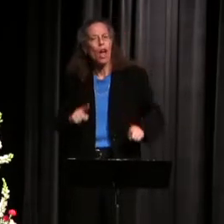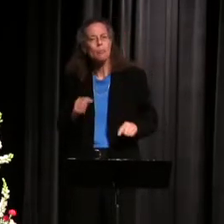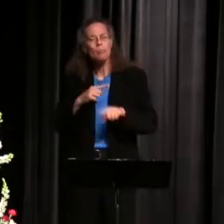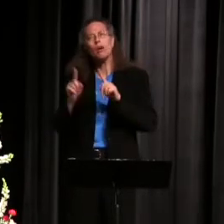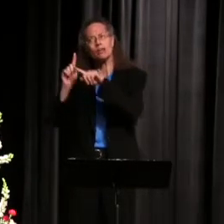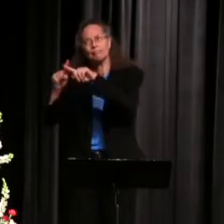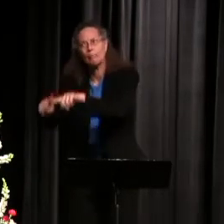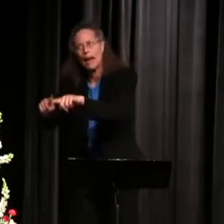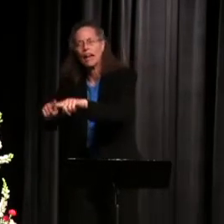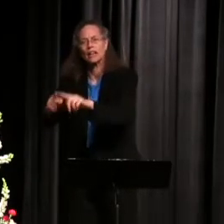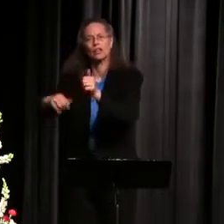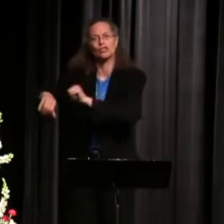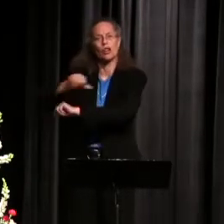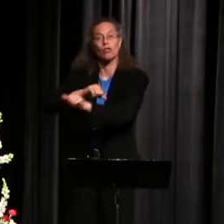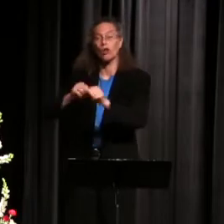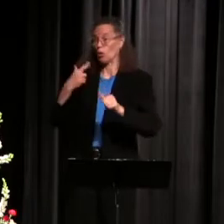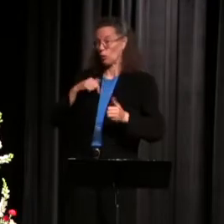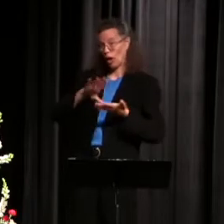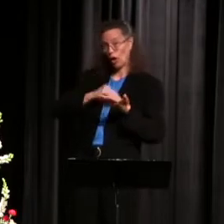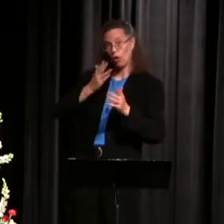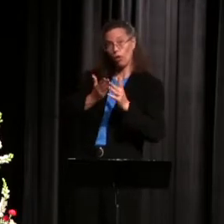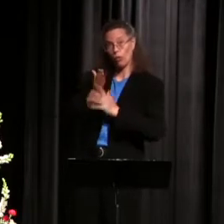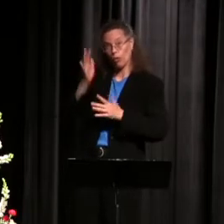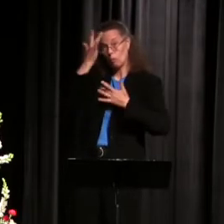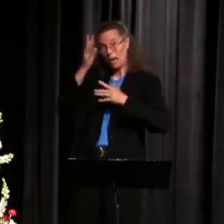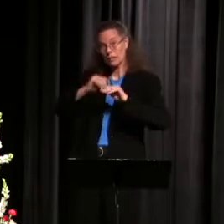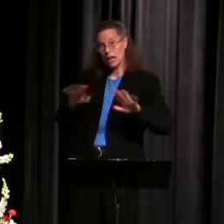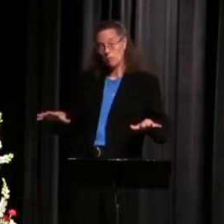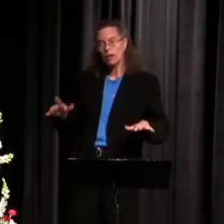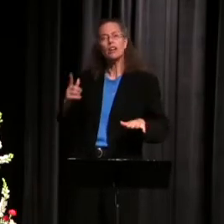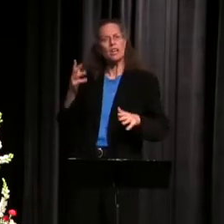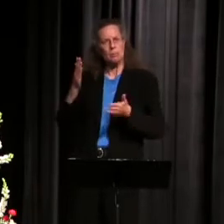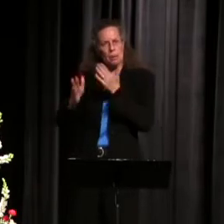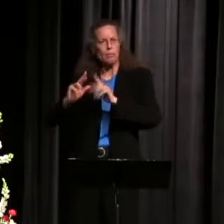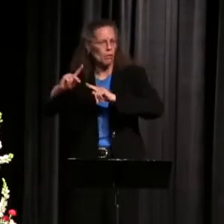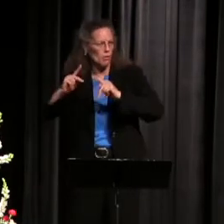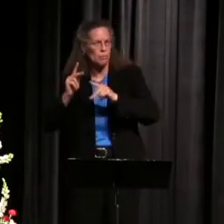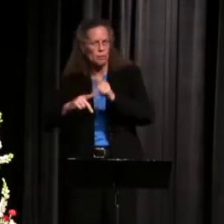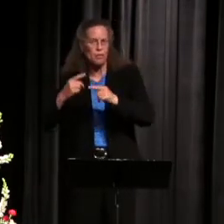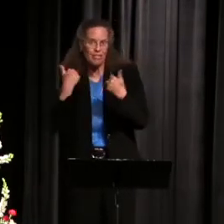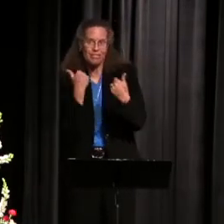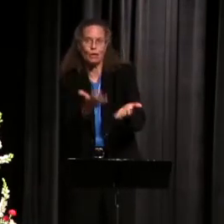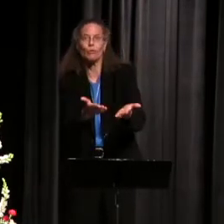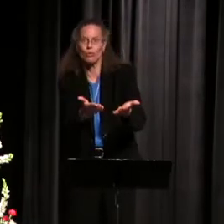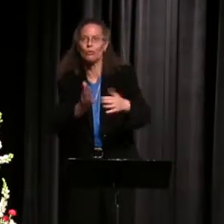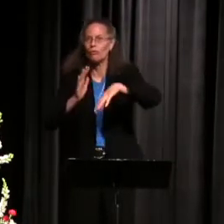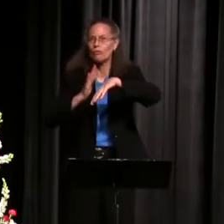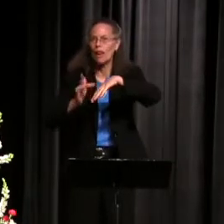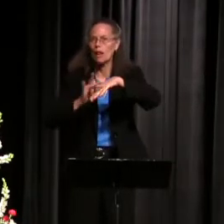has taught us, it's that people are there for you, even when you're apart.